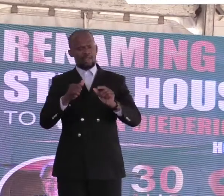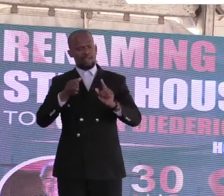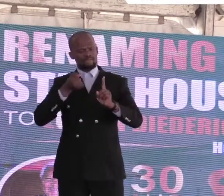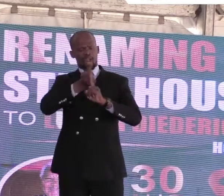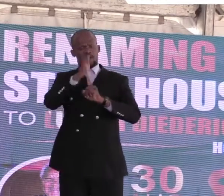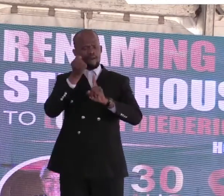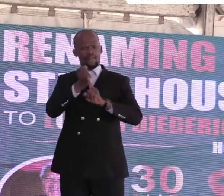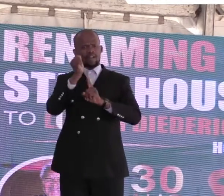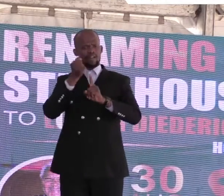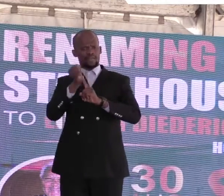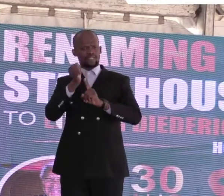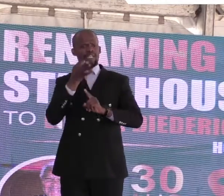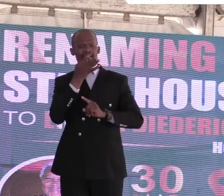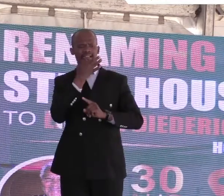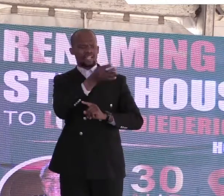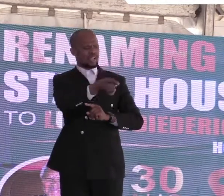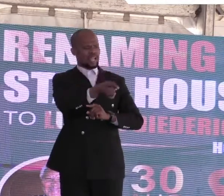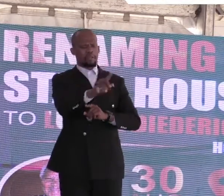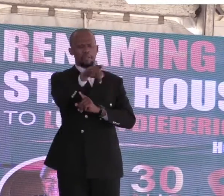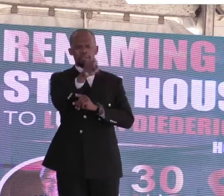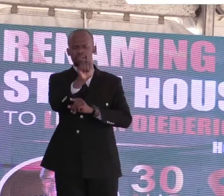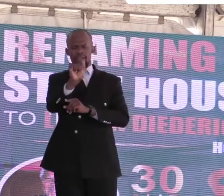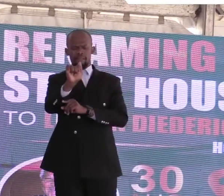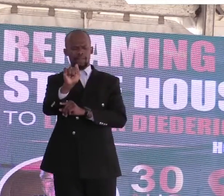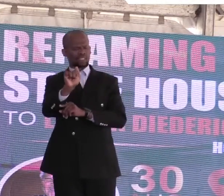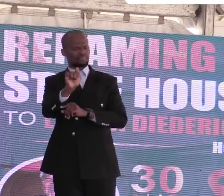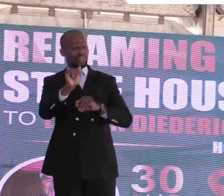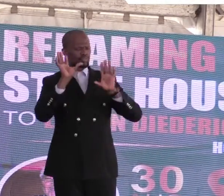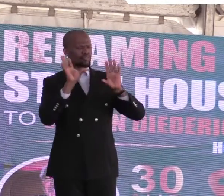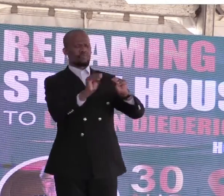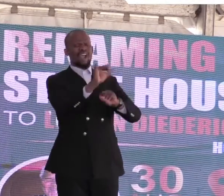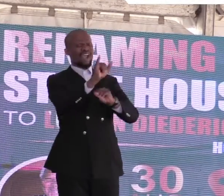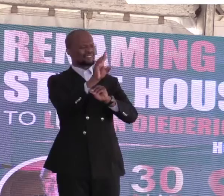as campaigns against past laws intensifies in the following